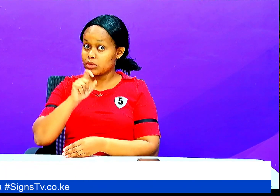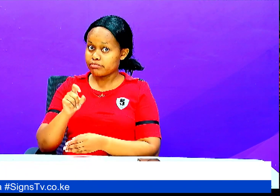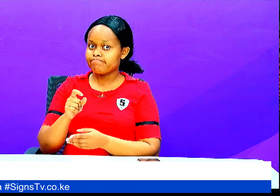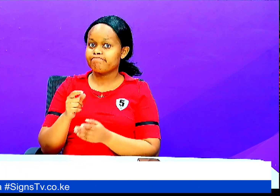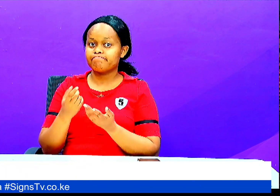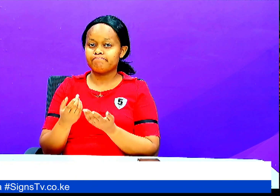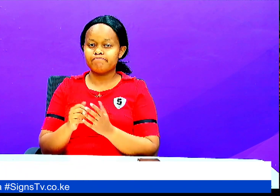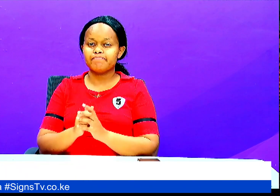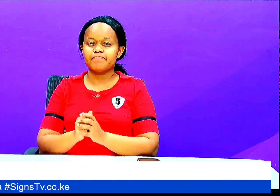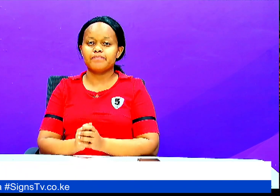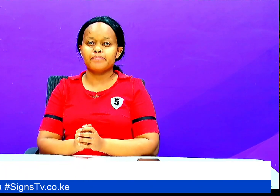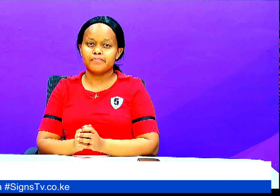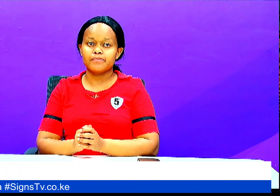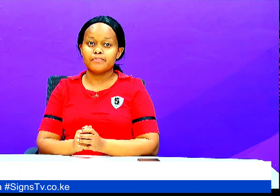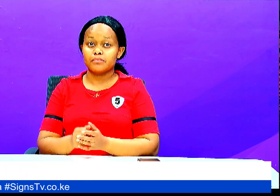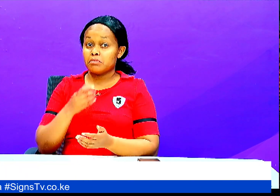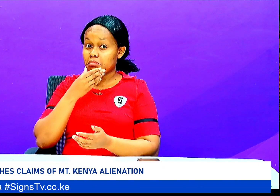the region.